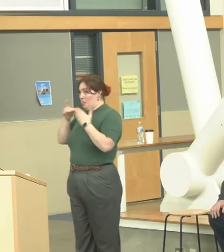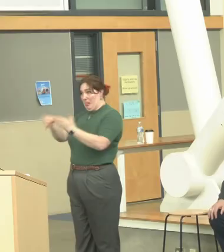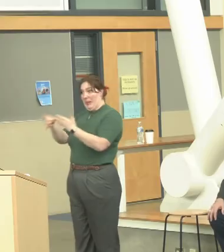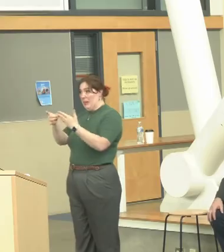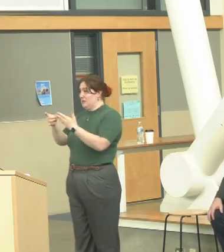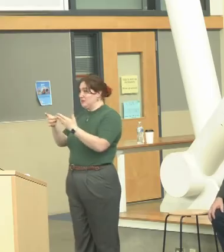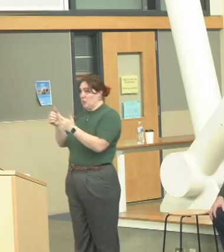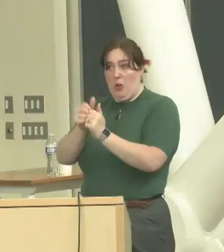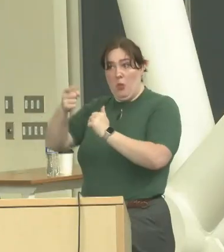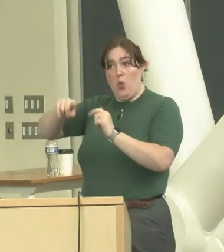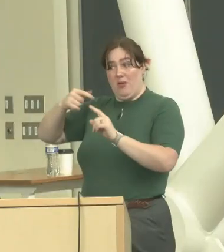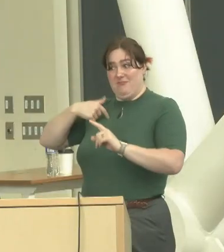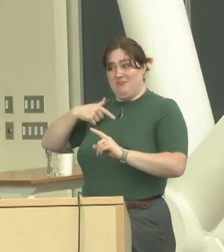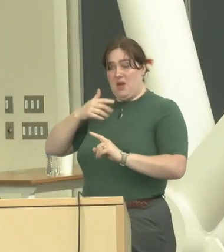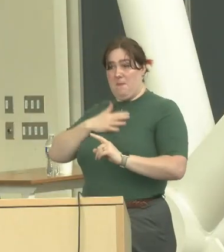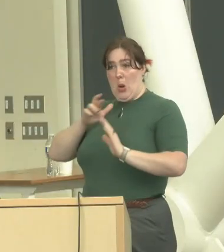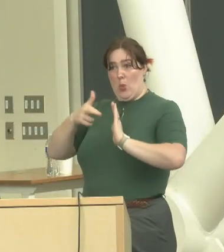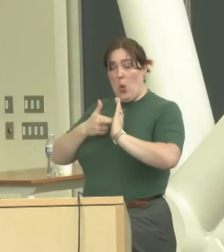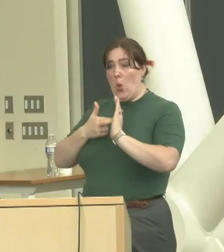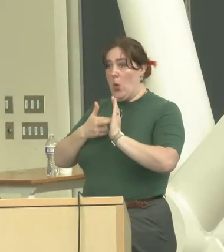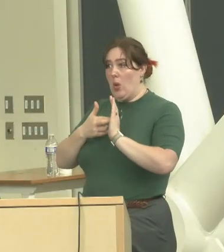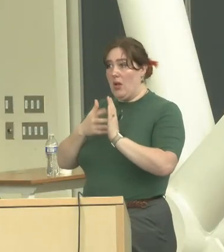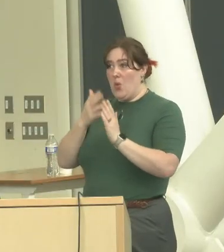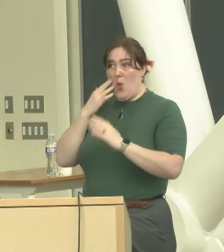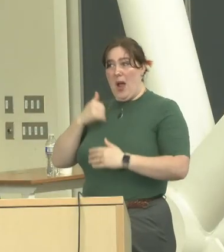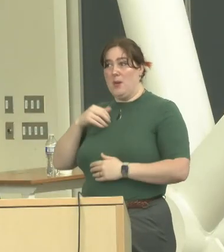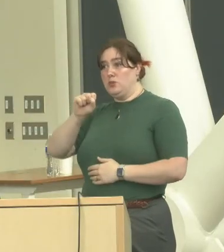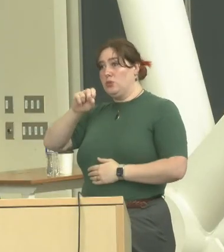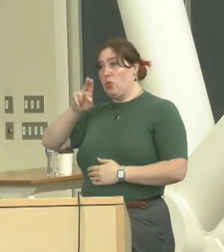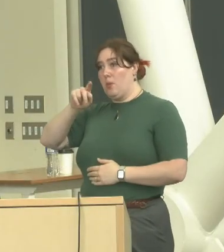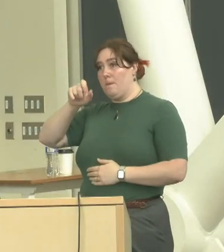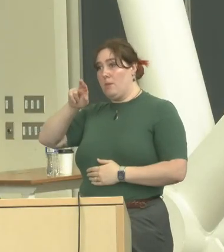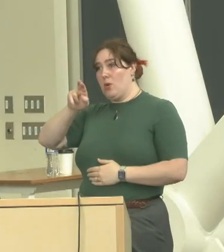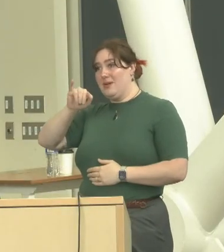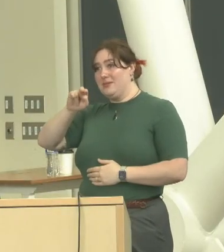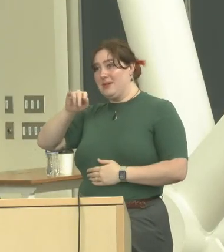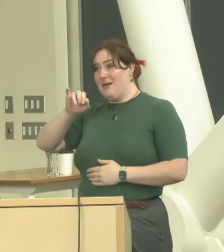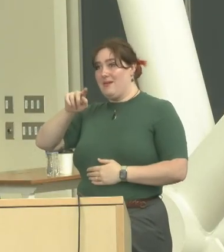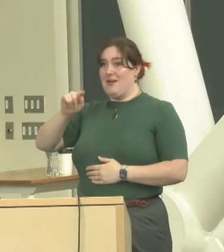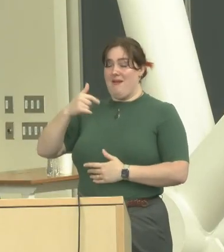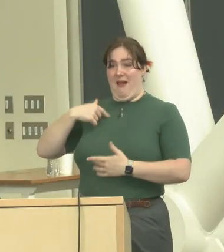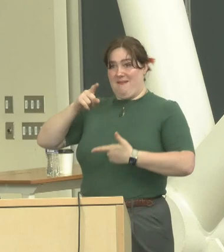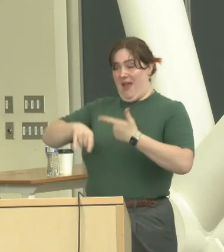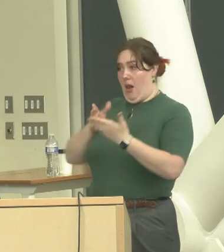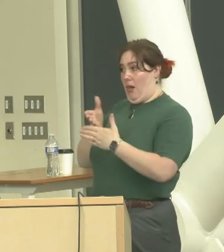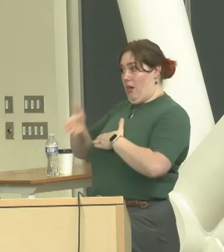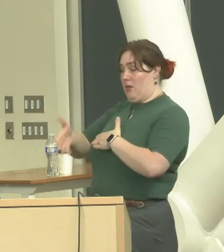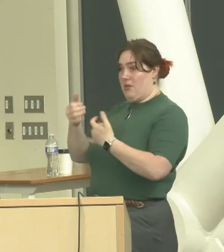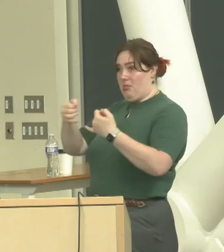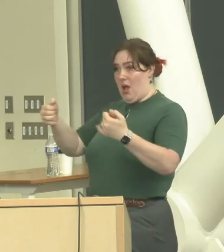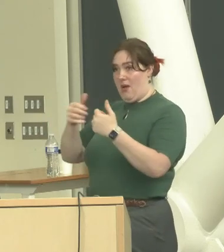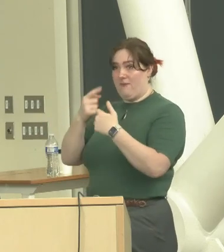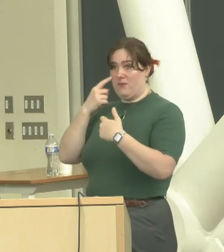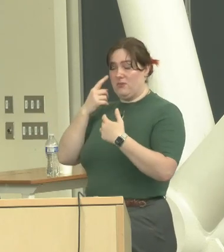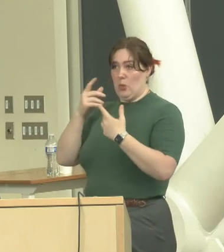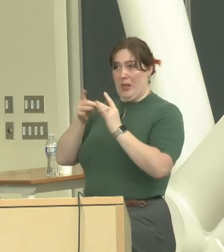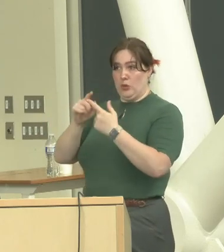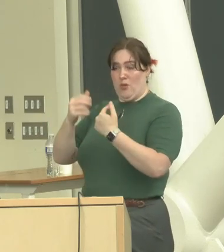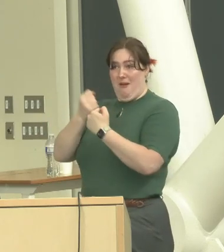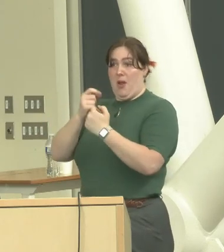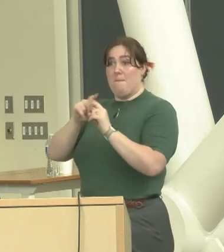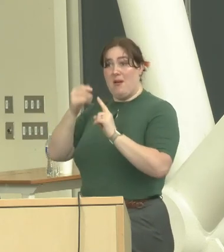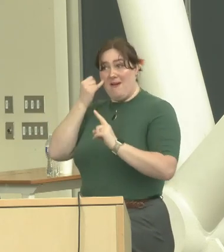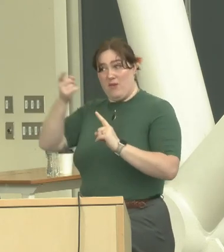all. There's a role I have to play in terms of superintendent. There's a line that I can't cross in terms of advocacy. But in terms of if you all want